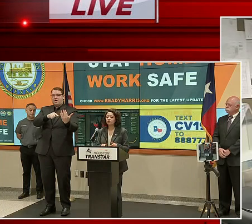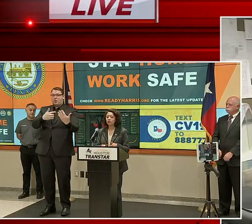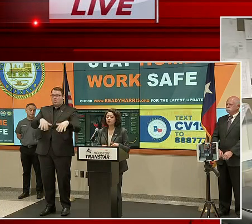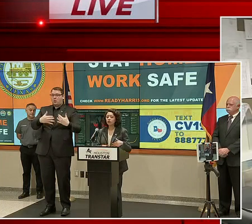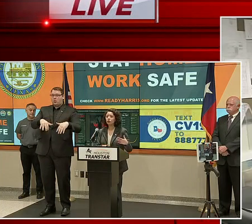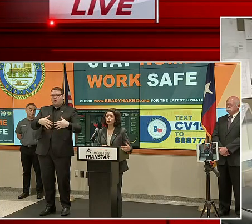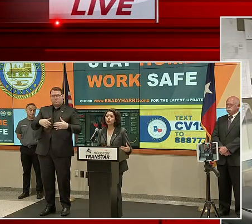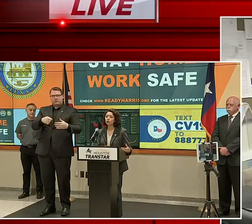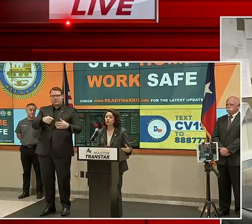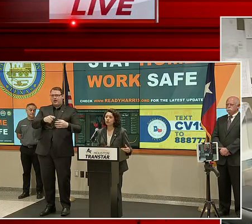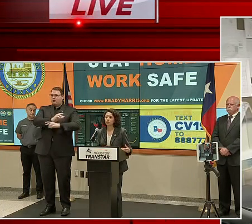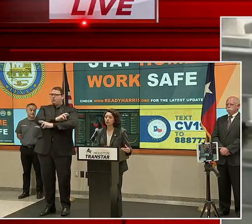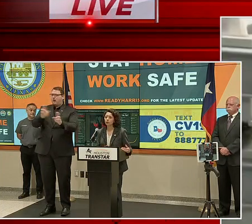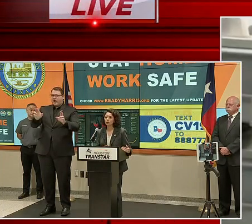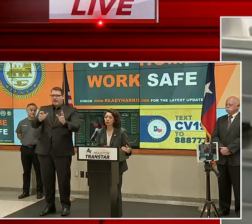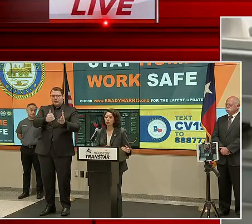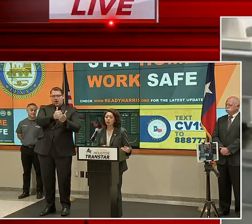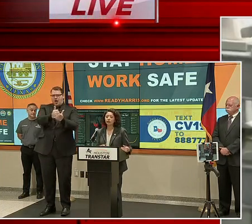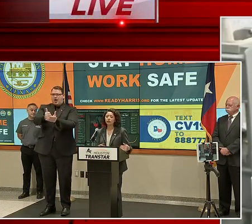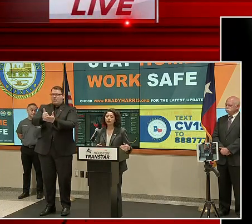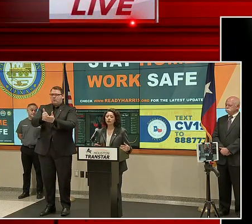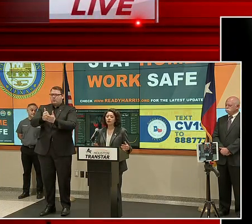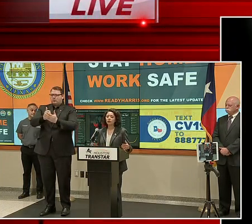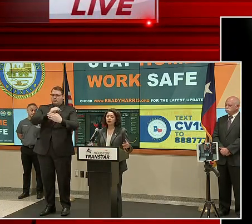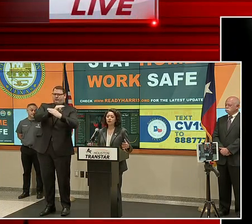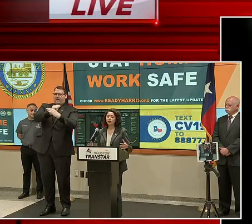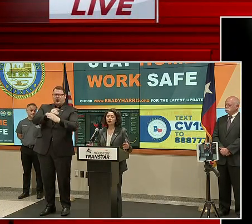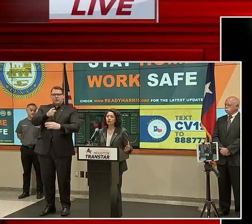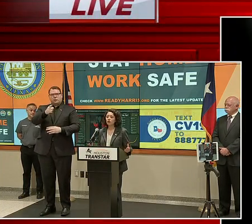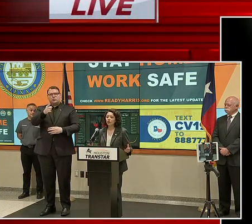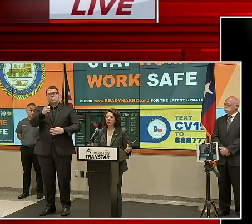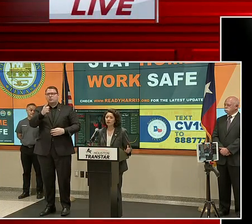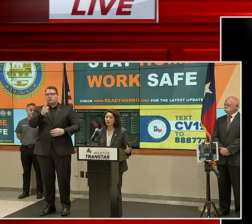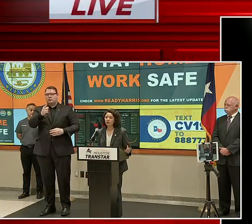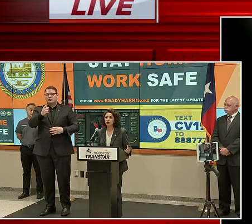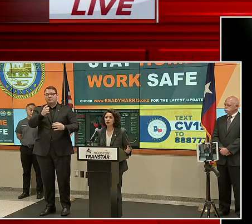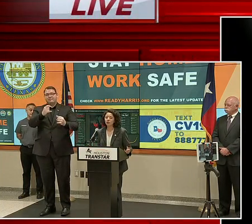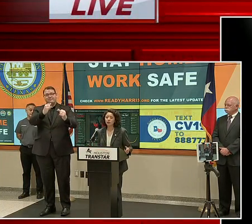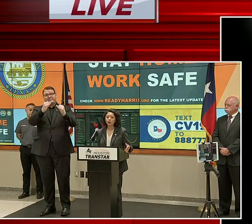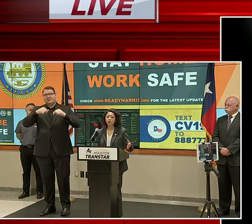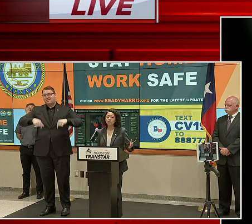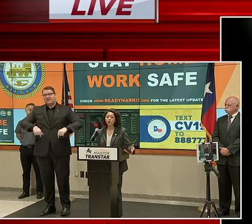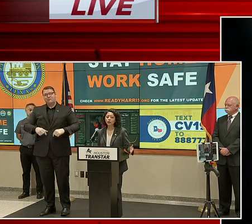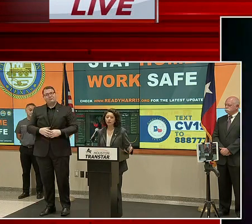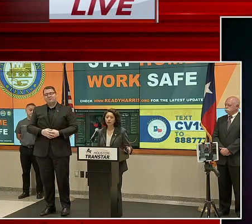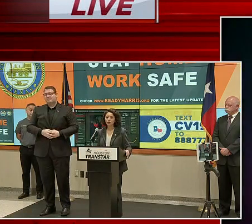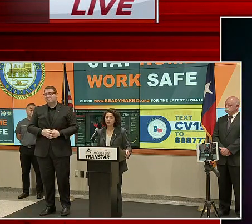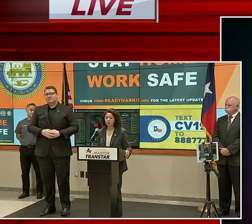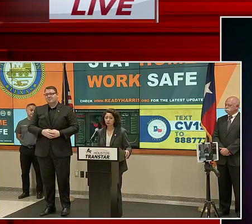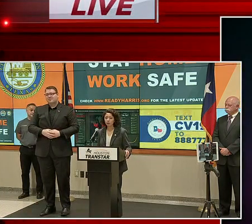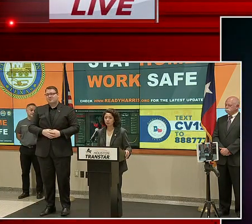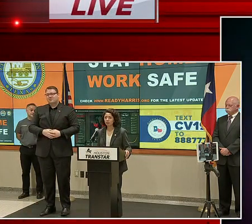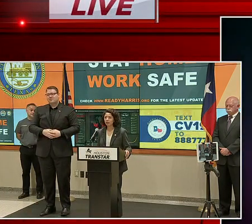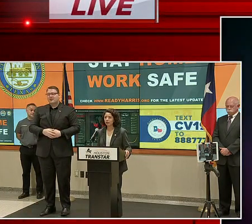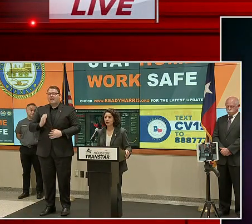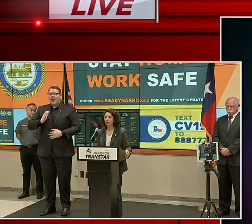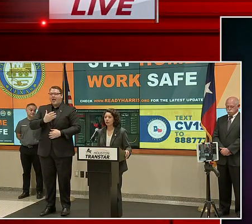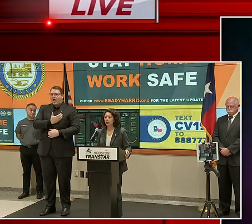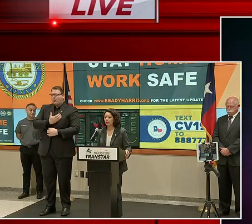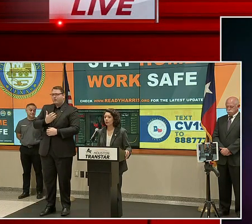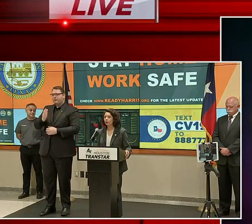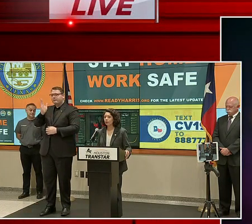Given the tools at our disposal, given the state of our healthcare system, you know, we have fewer